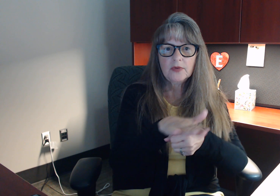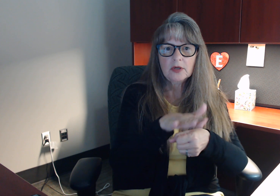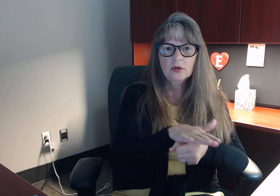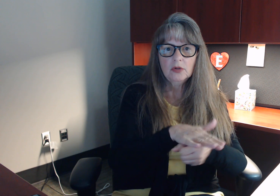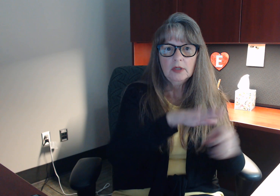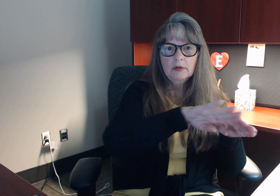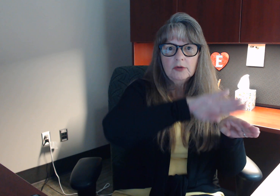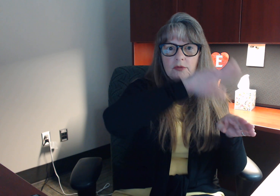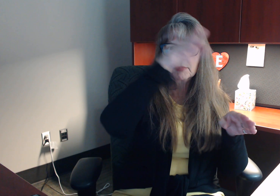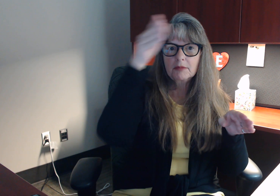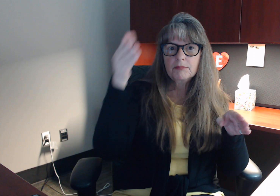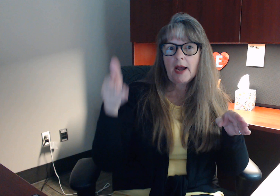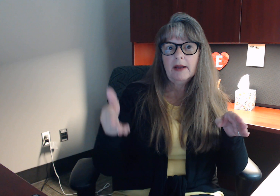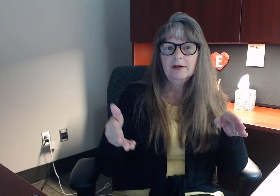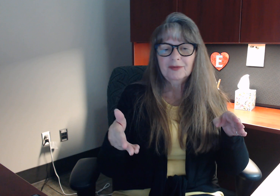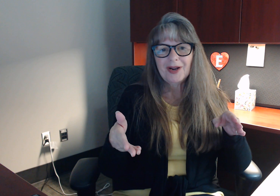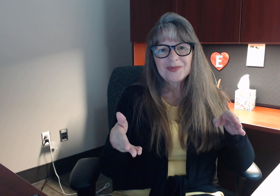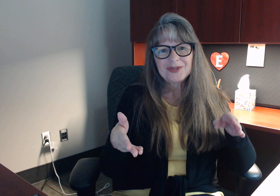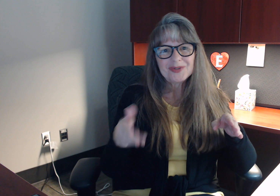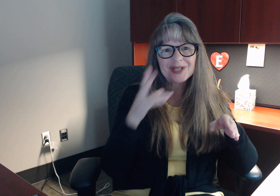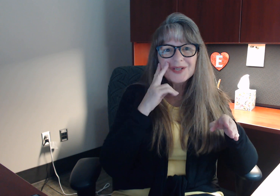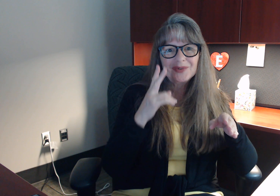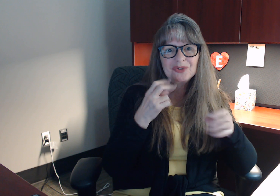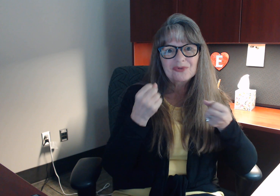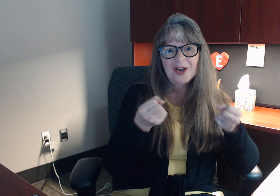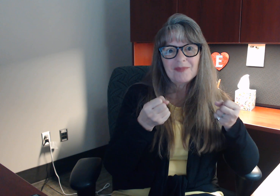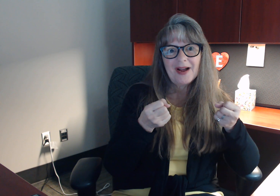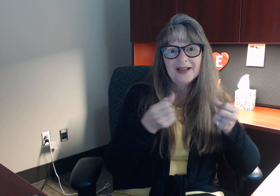landfill. It's a big pile, right, when you see it, when you drive by it.